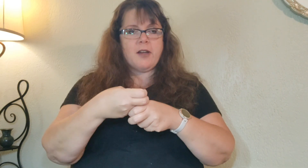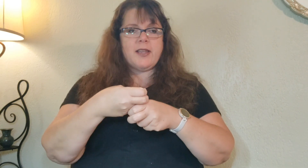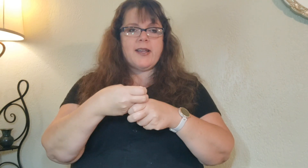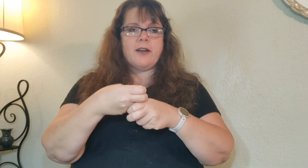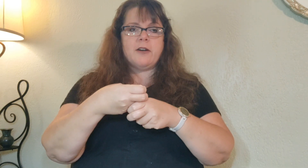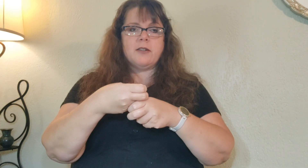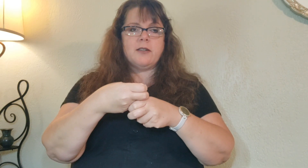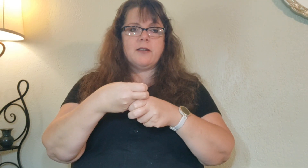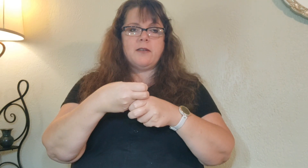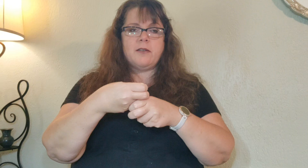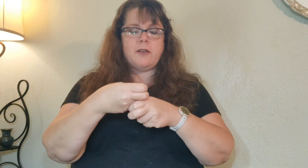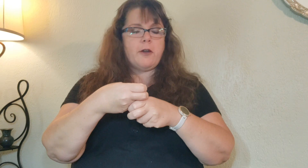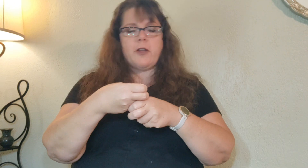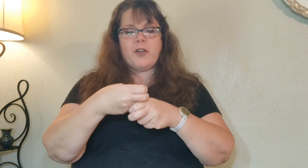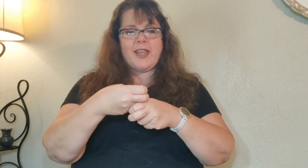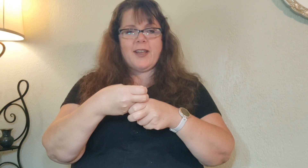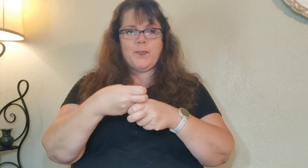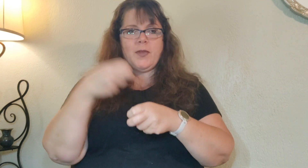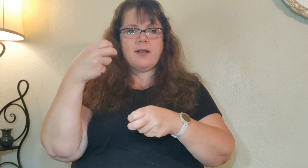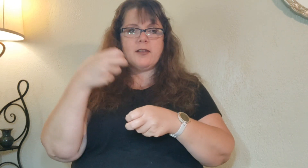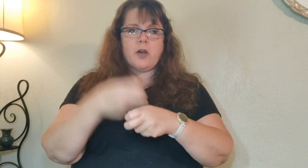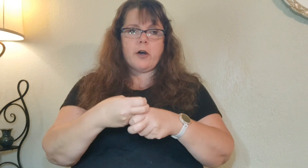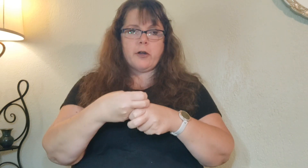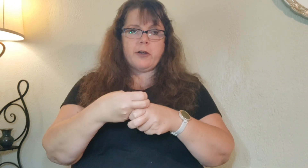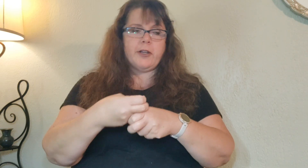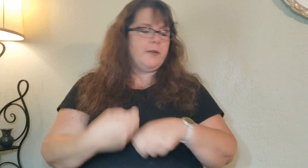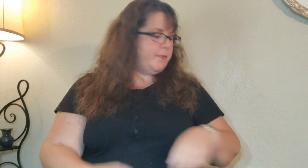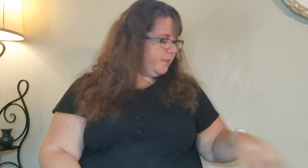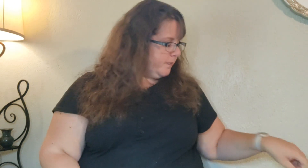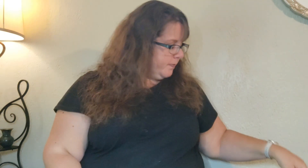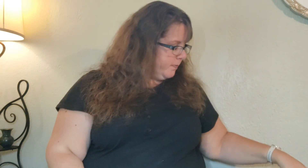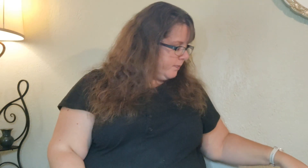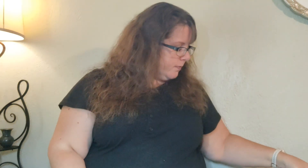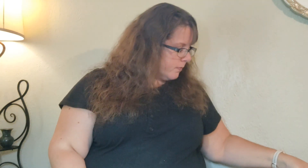pounding it on your other hand. It's hard.